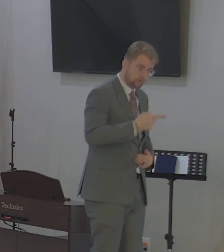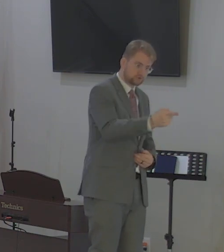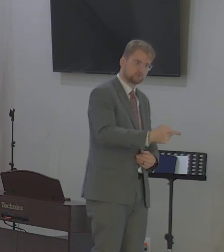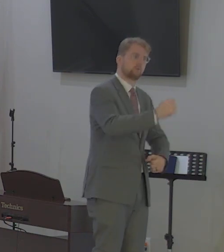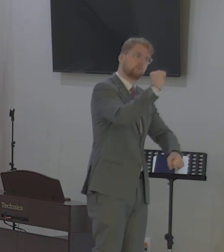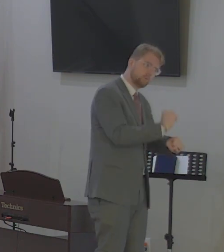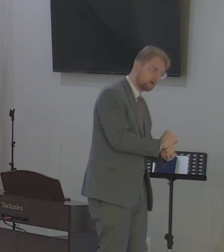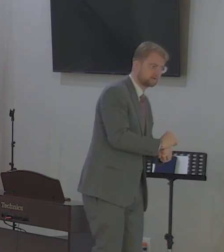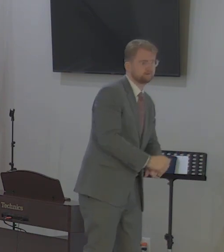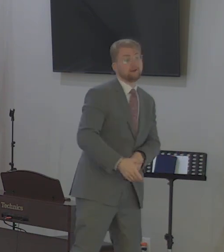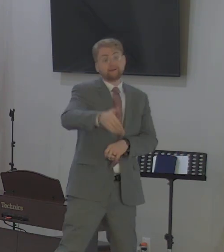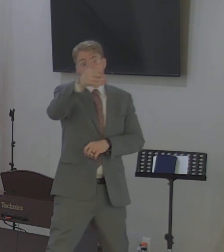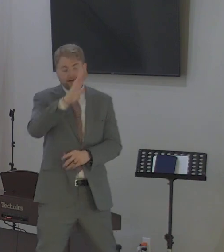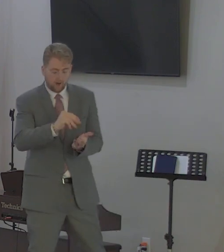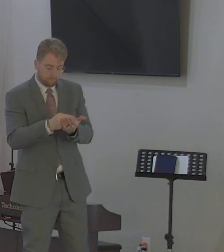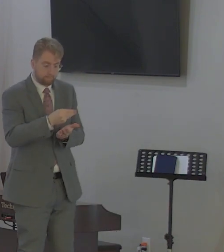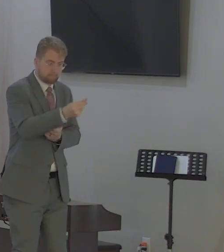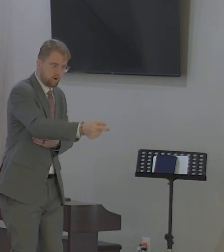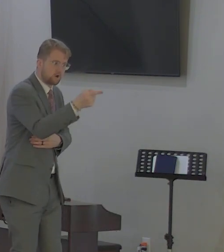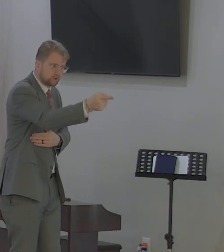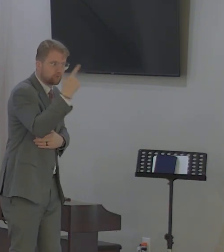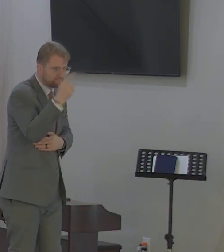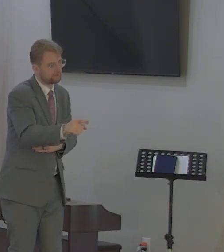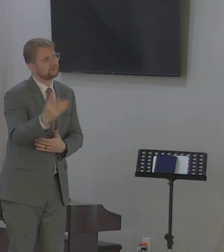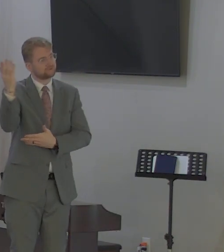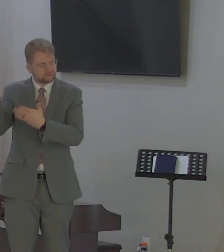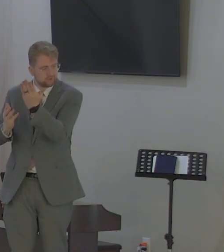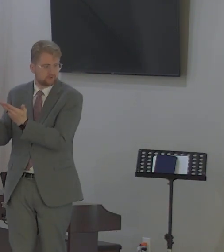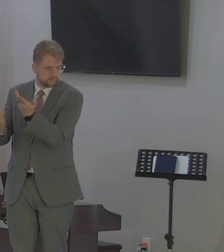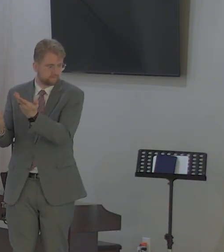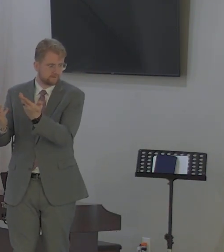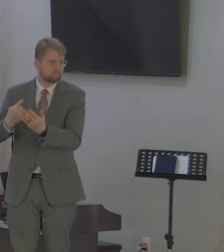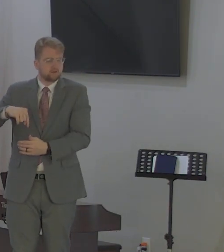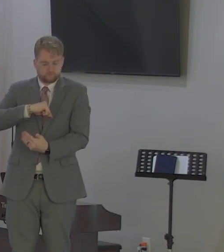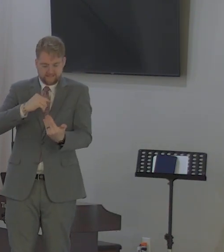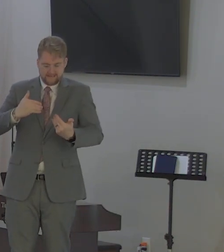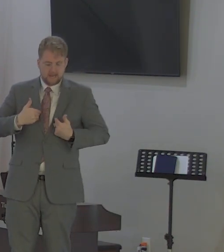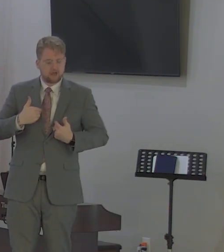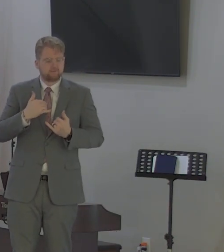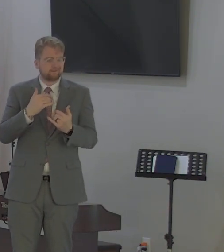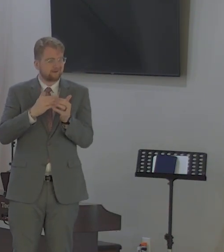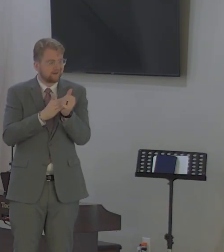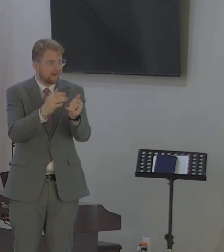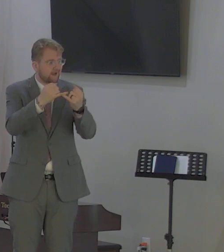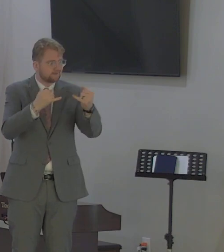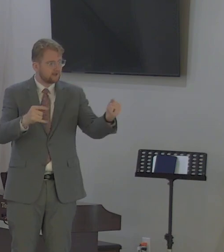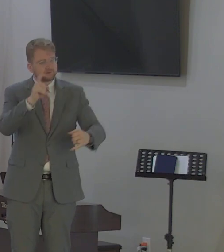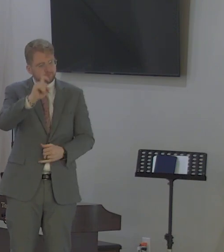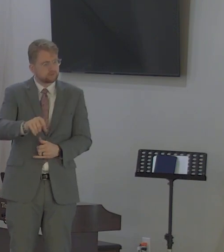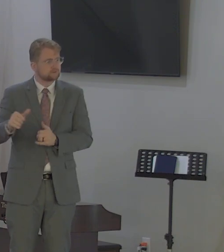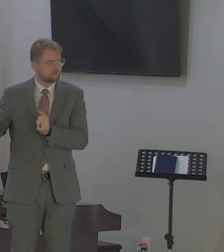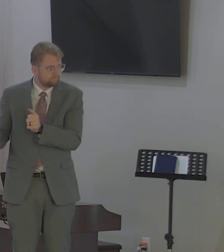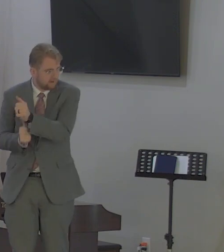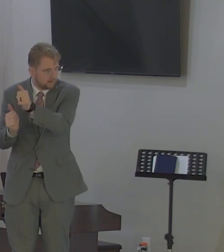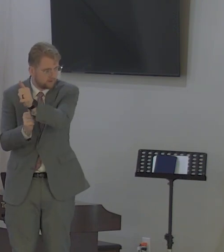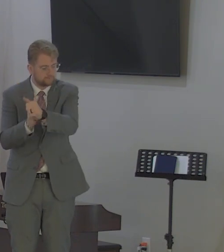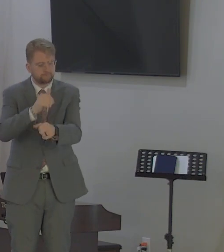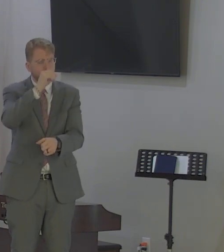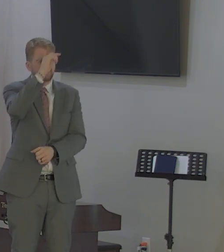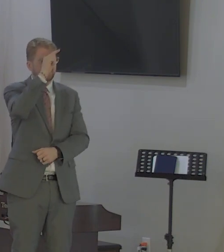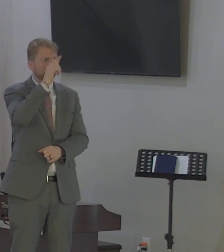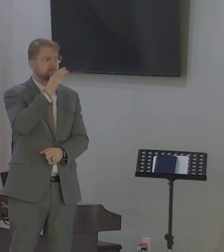have liberty, absolutely, and we have guidelines to follow. Go with me, Galatians, you're there. Look in